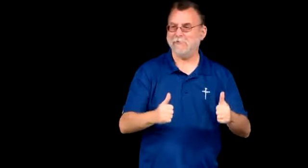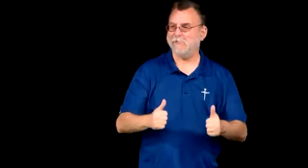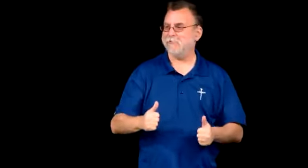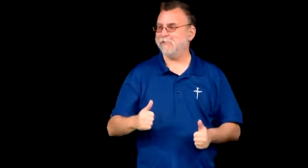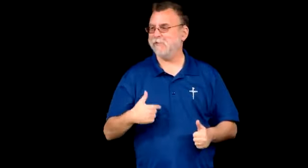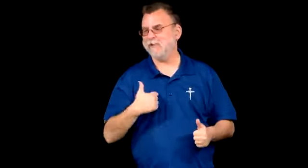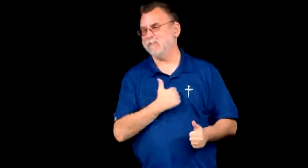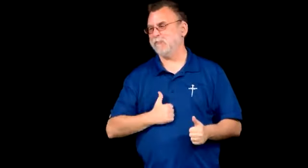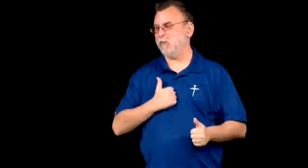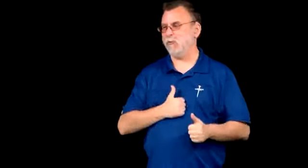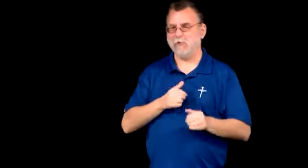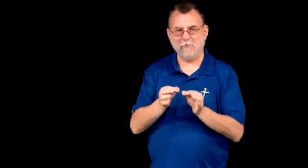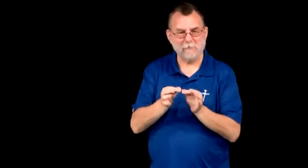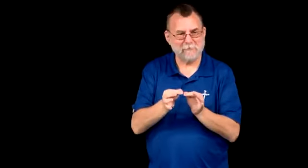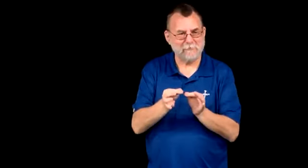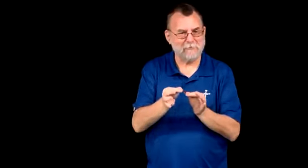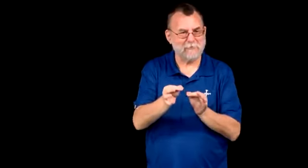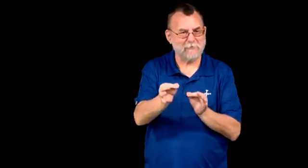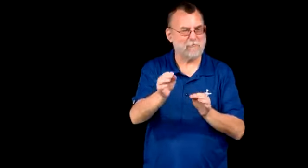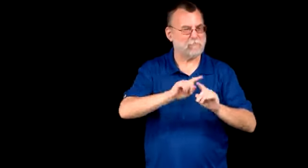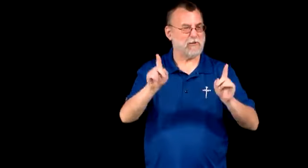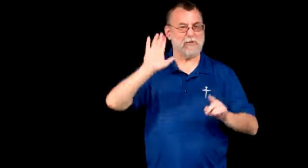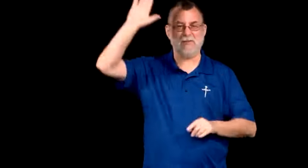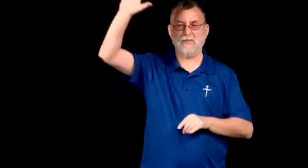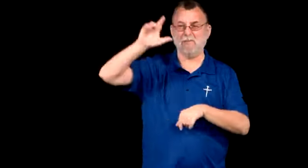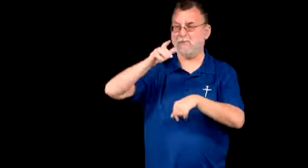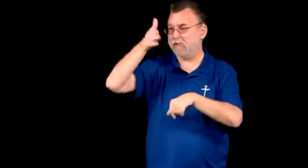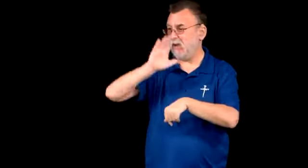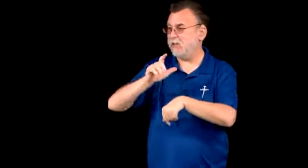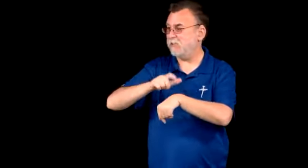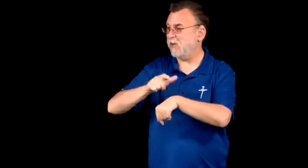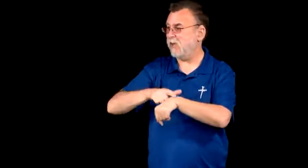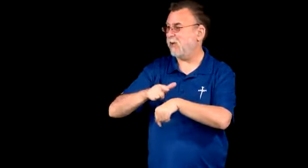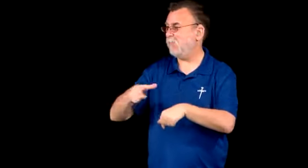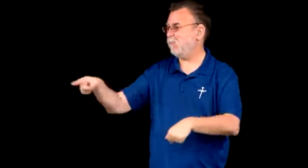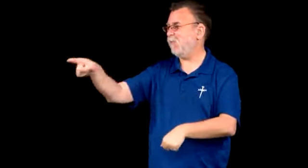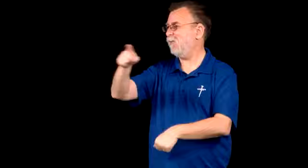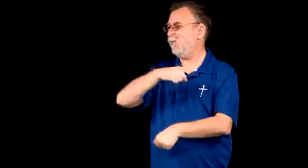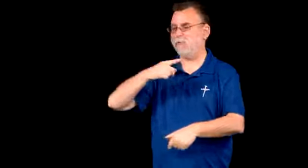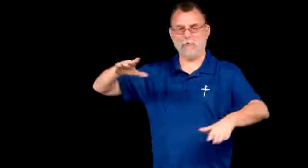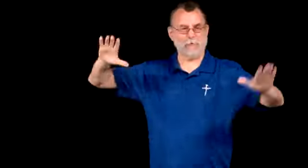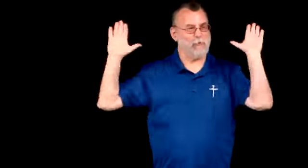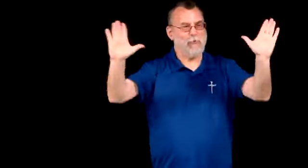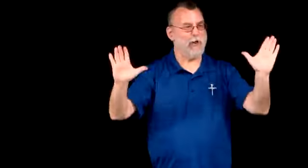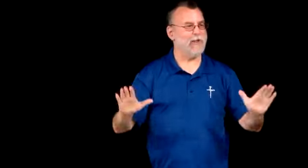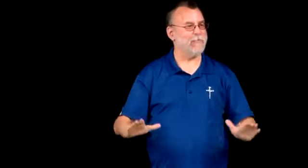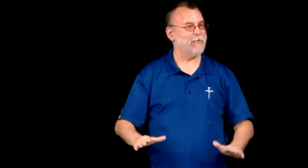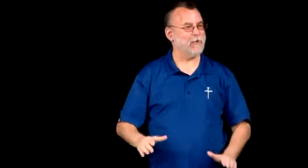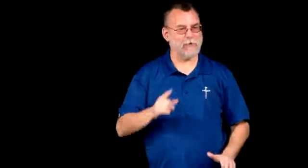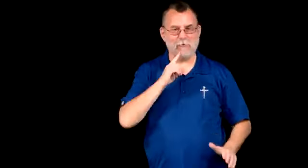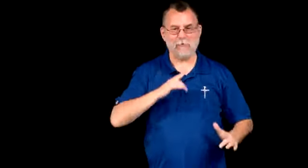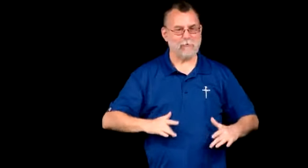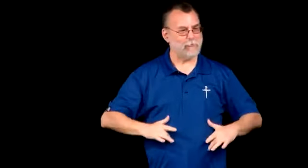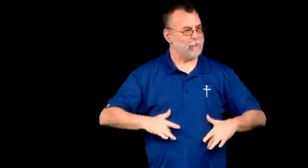Good morning. I'm so sorry for the delay, but we are following the Lord on His time,